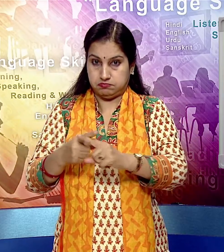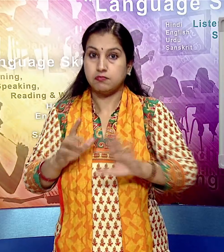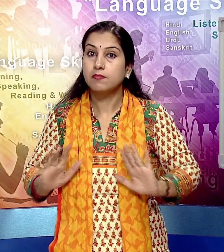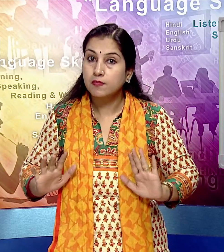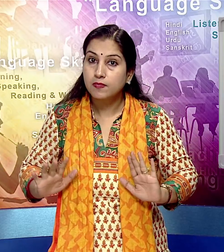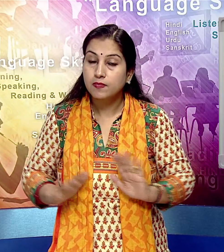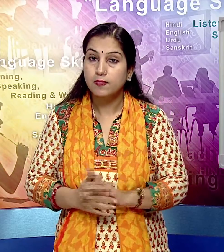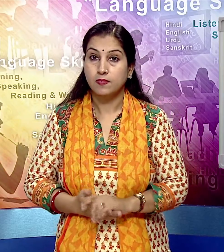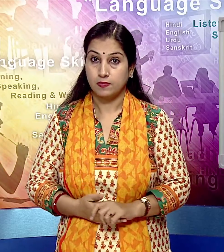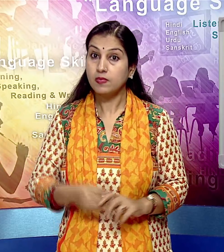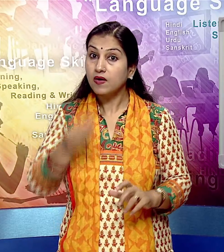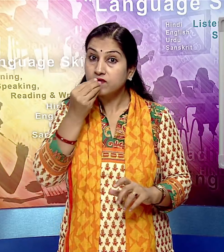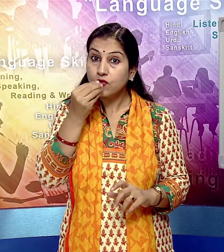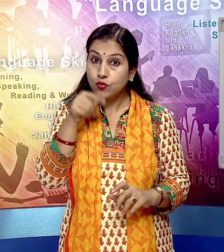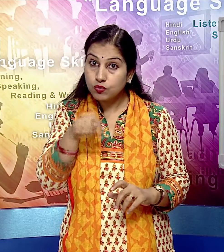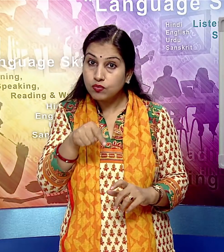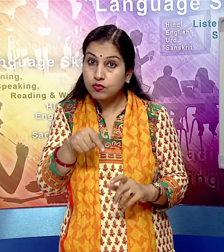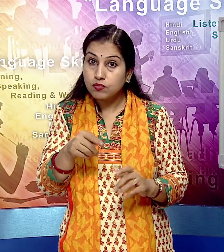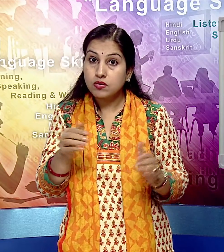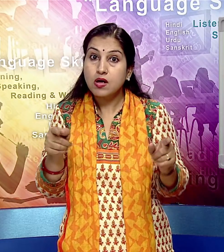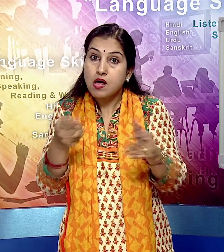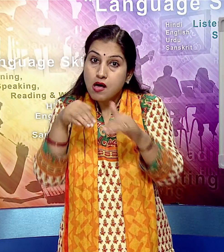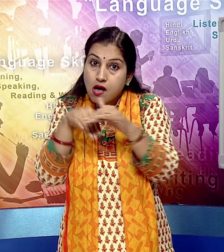The food is kept in the smaller container.